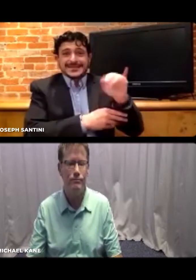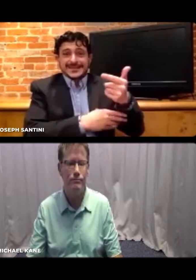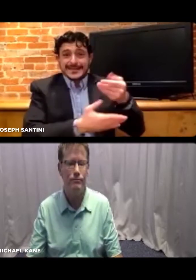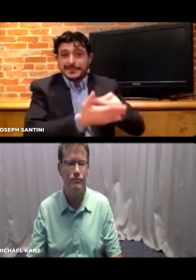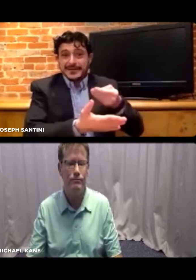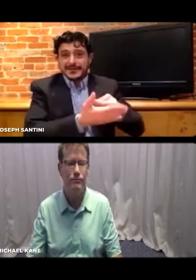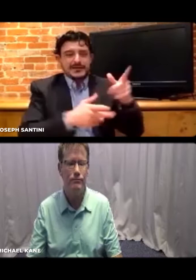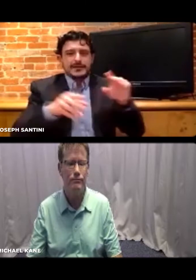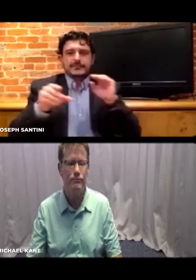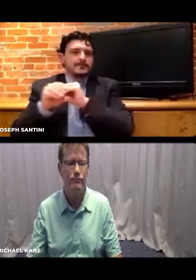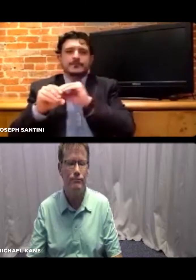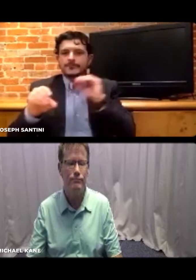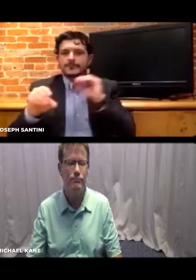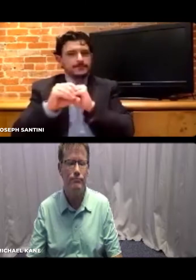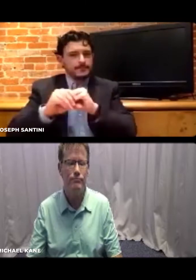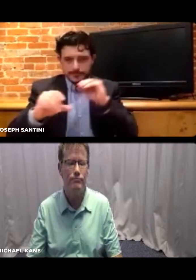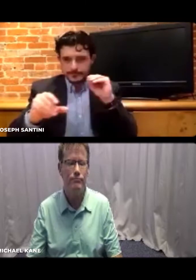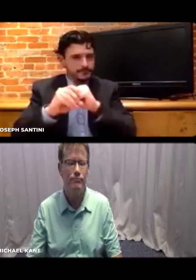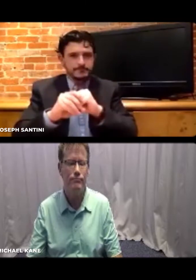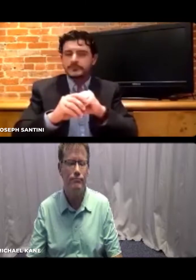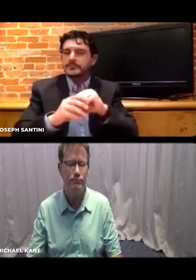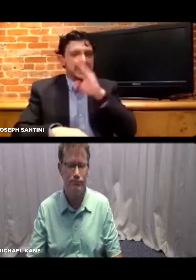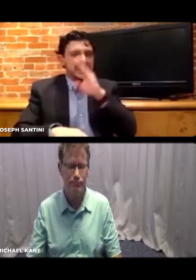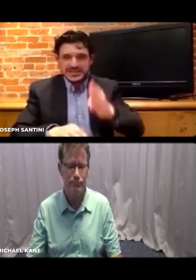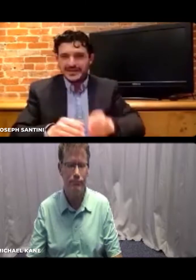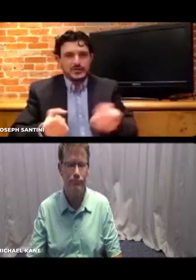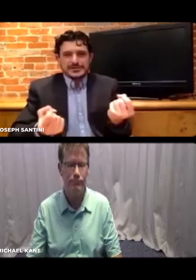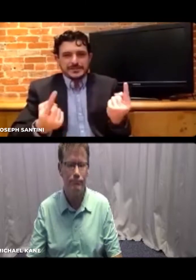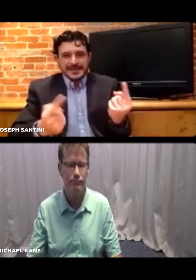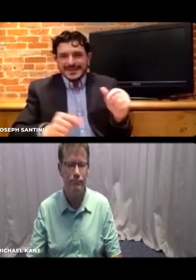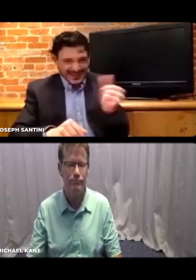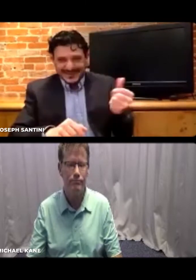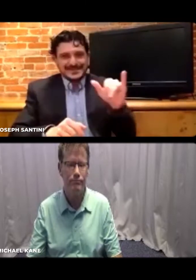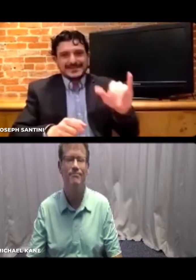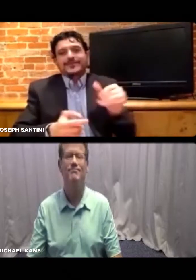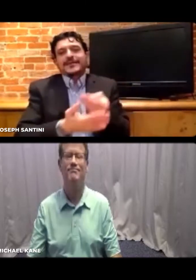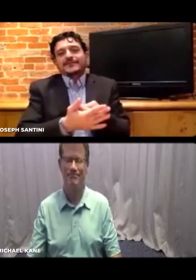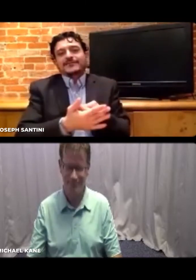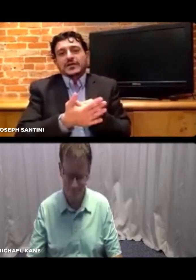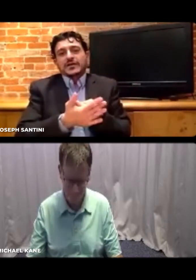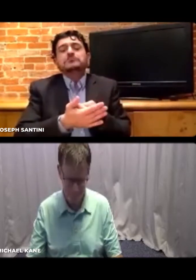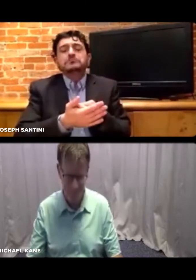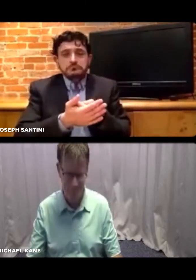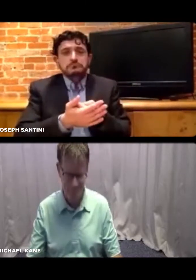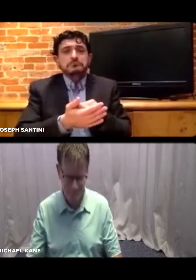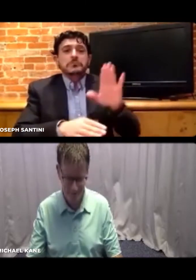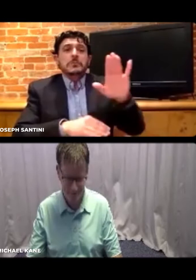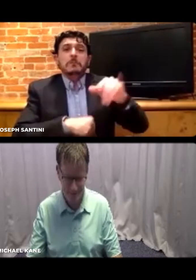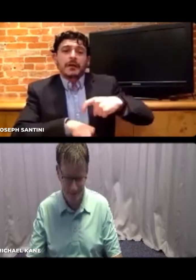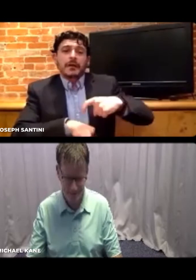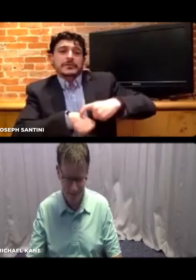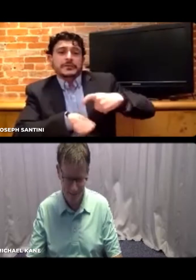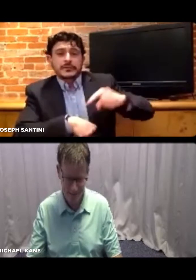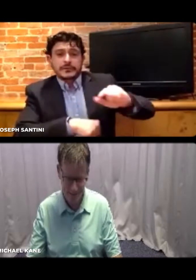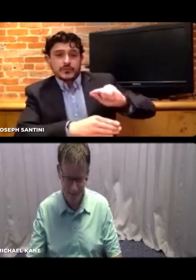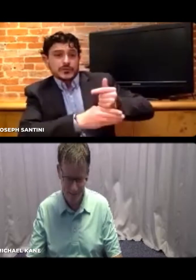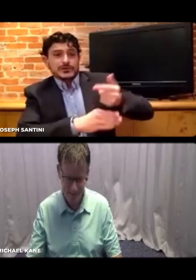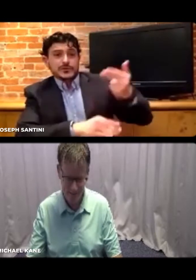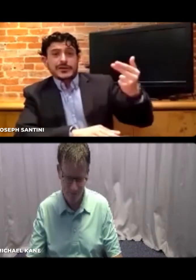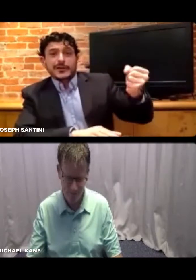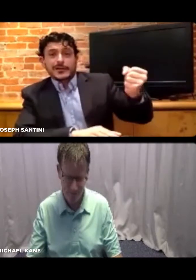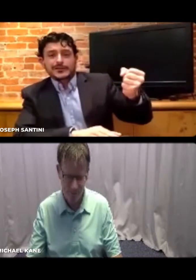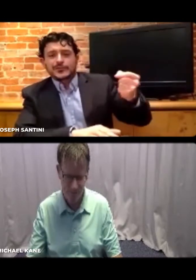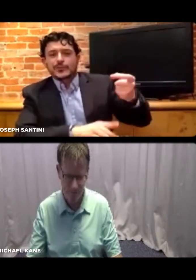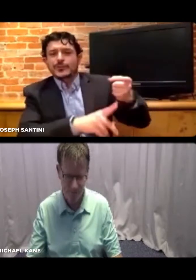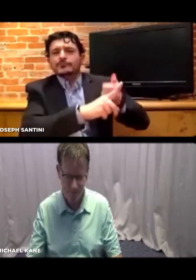money, never spent that money. And by the time this individual graduated high school, they